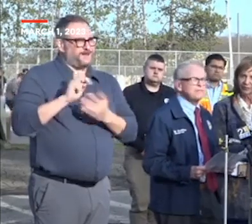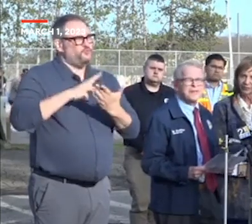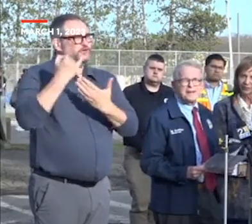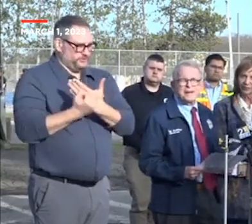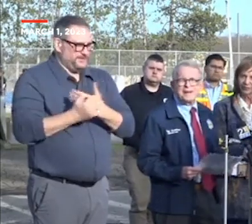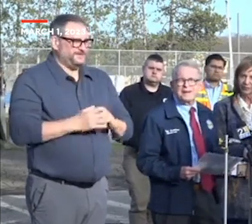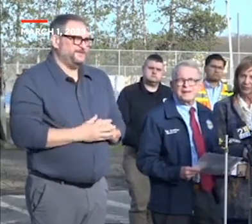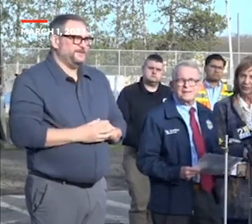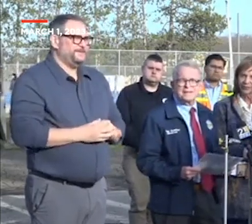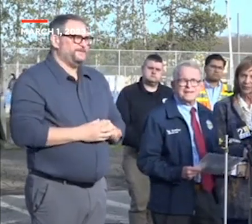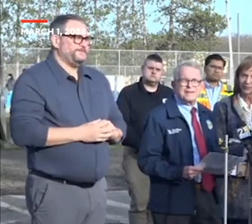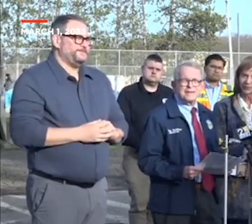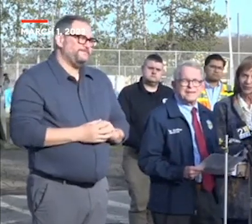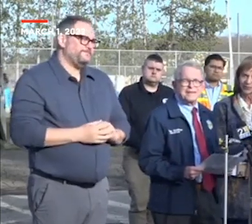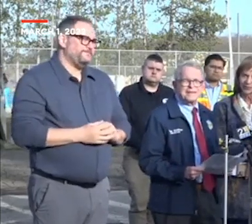are